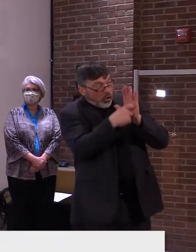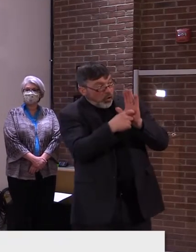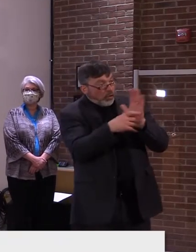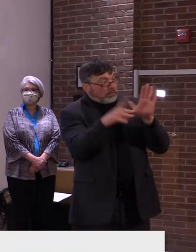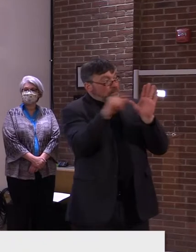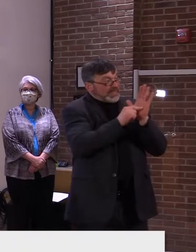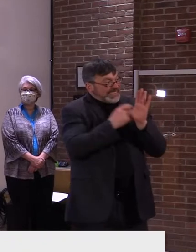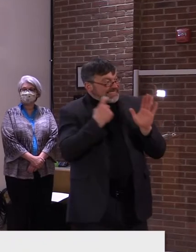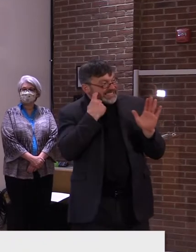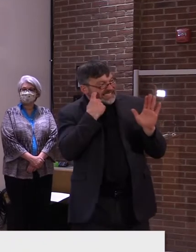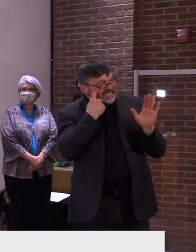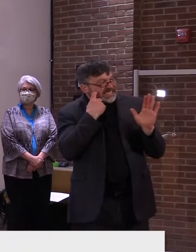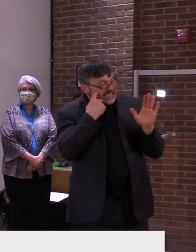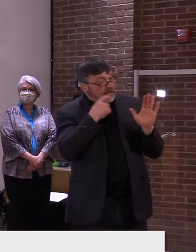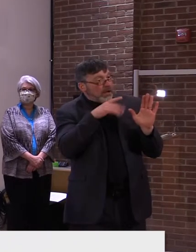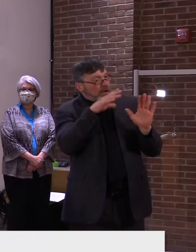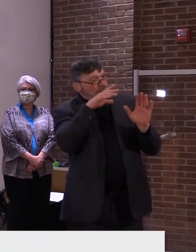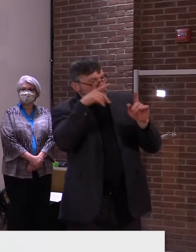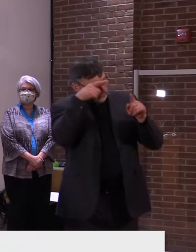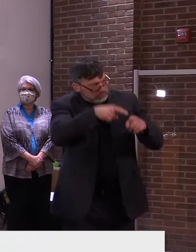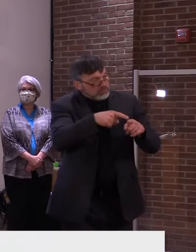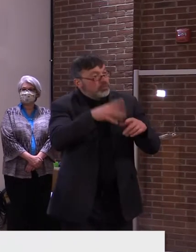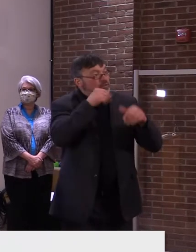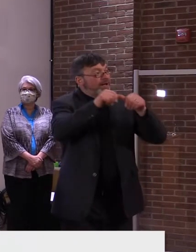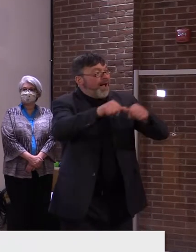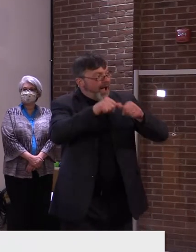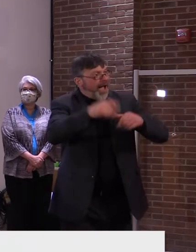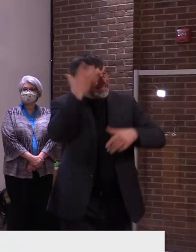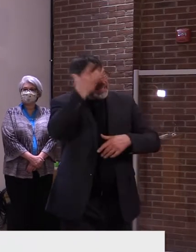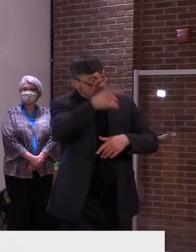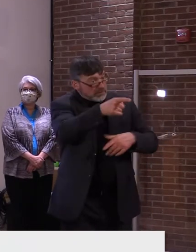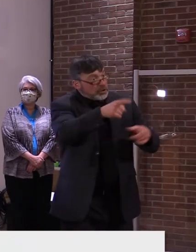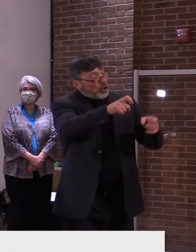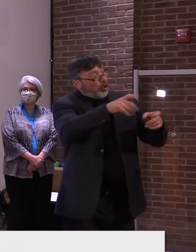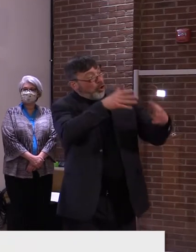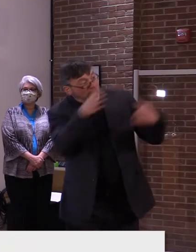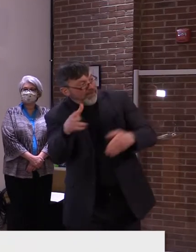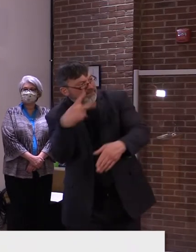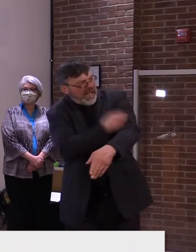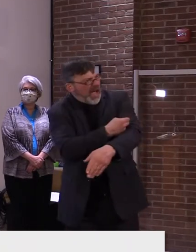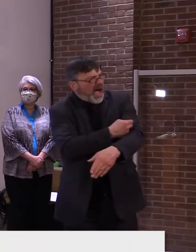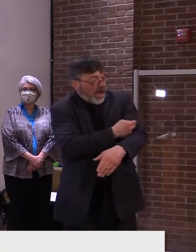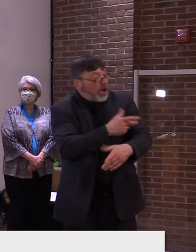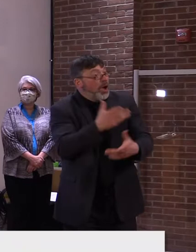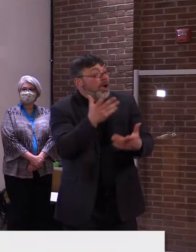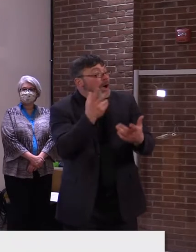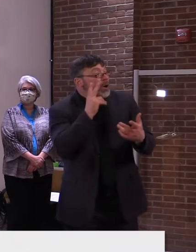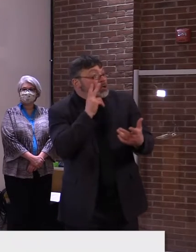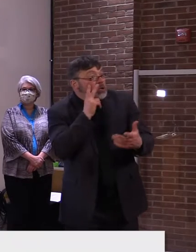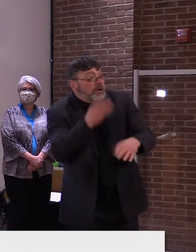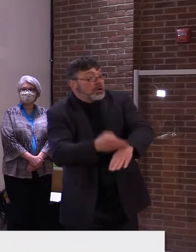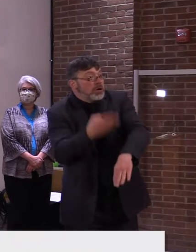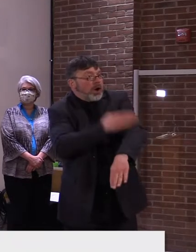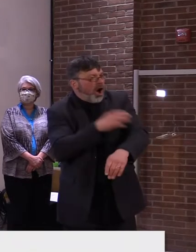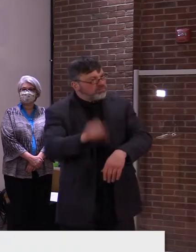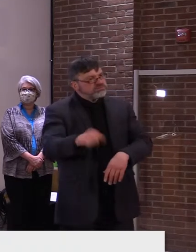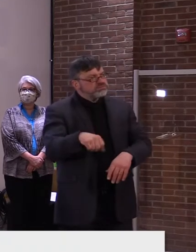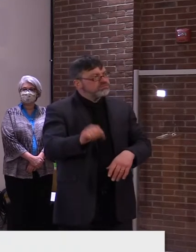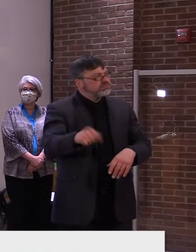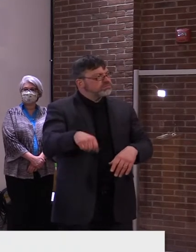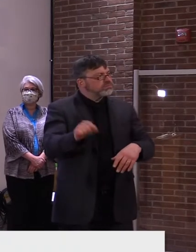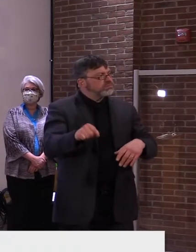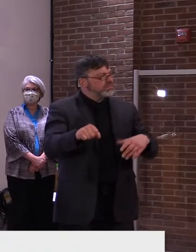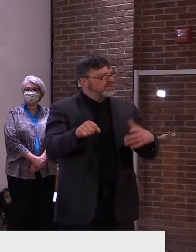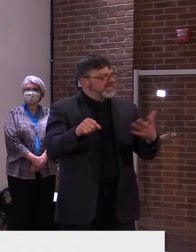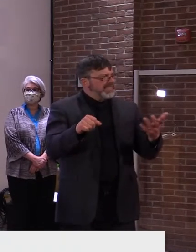deliberations. We'll take it under advisement, but I have to say this is so preliminary, this information, and I don't want to